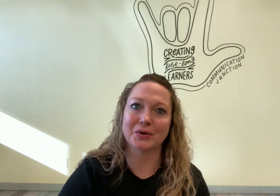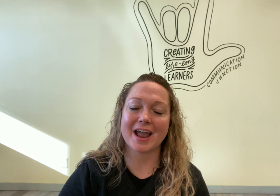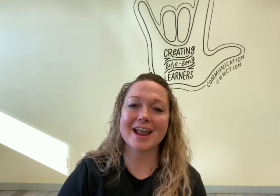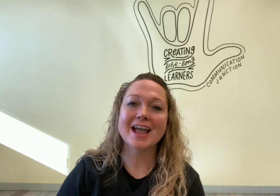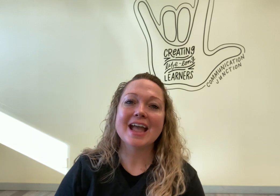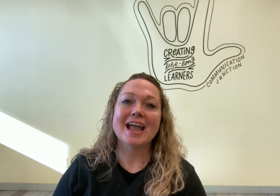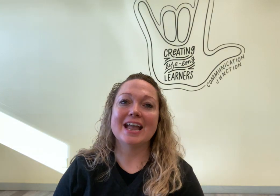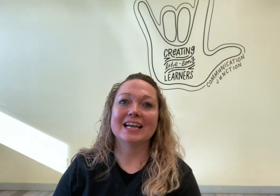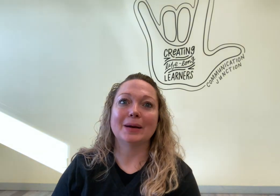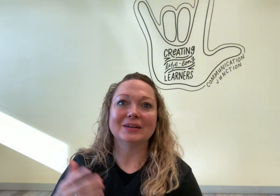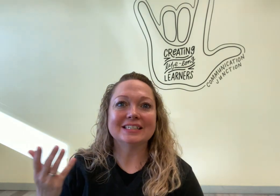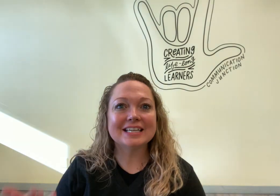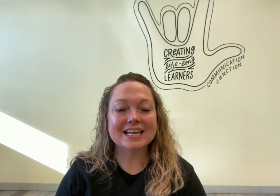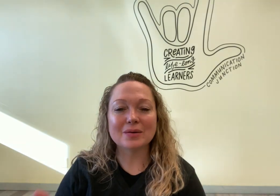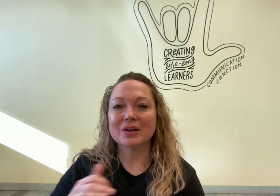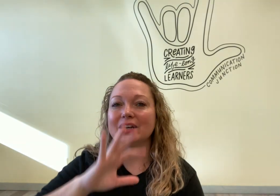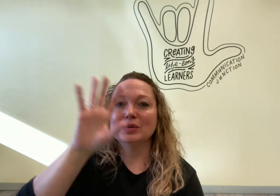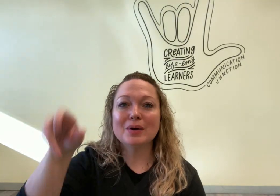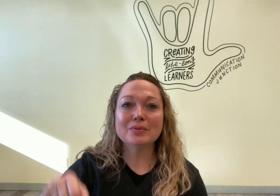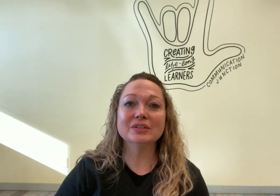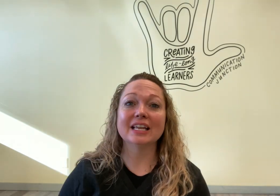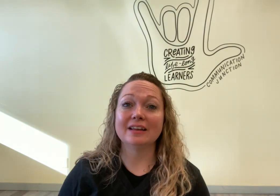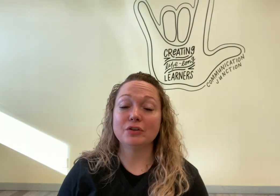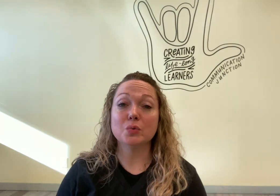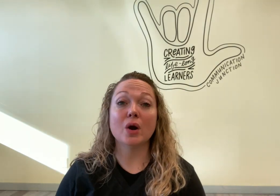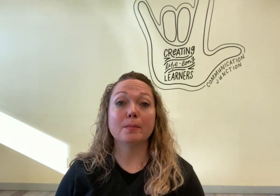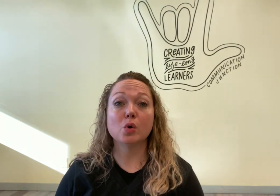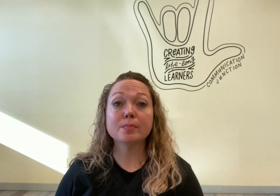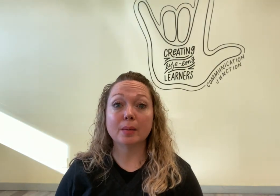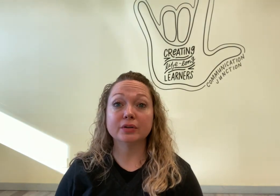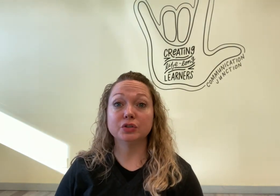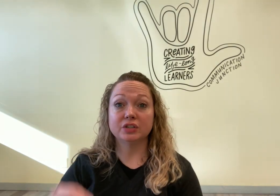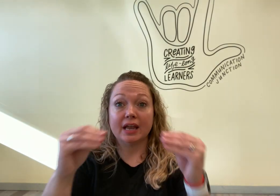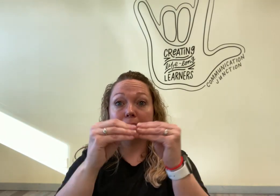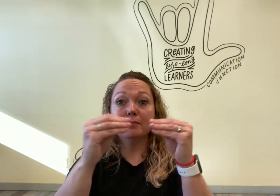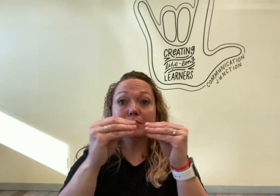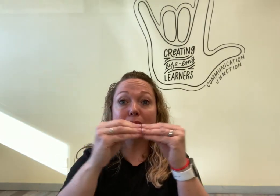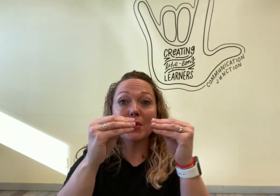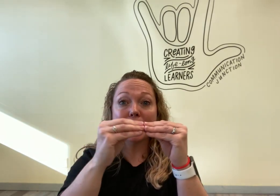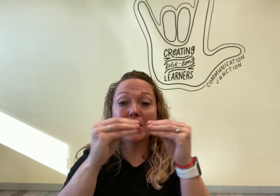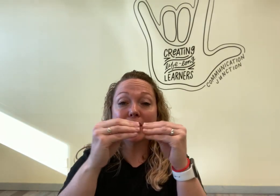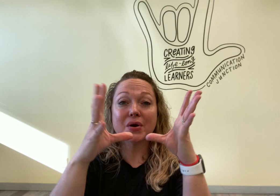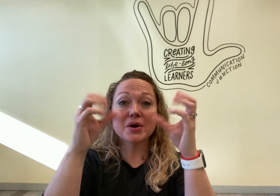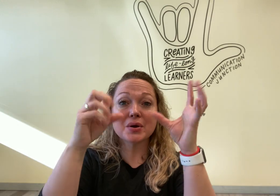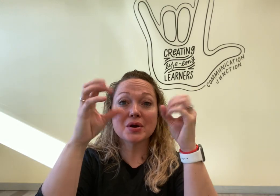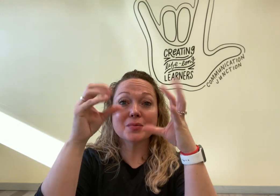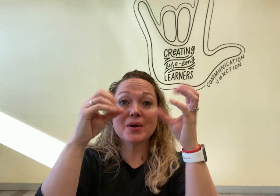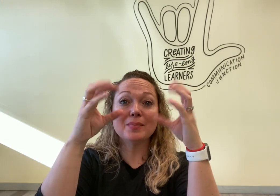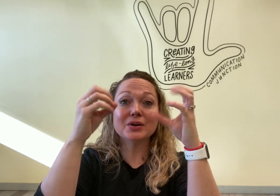okay? And I'm gonna sing and we're gonna do bubbles. And if you want more bubbles, you say more